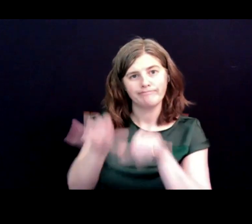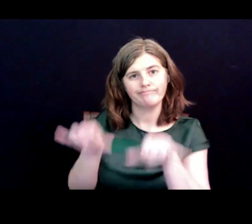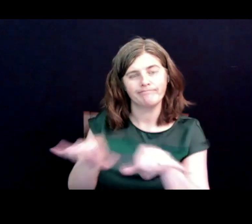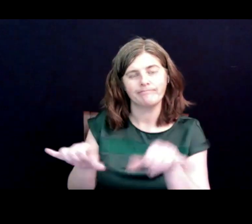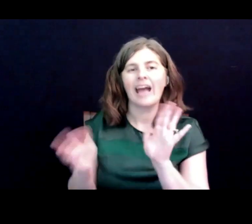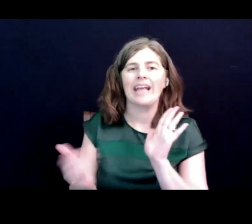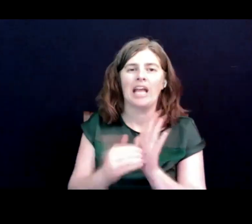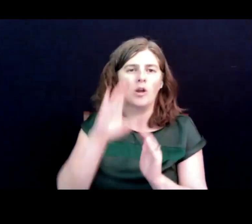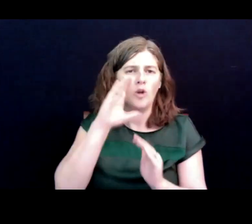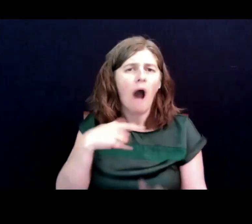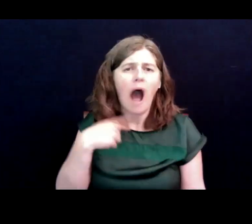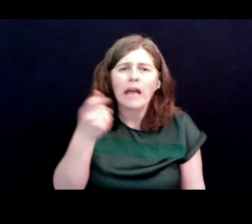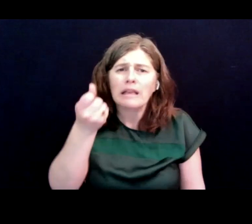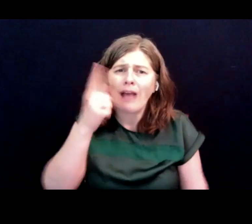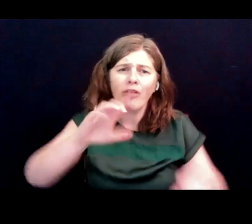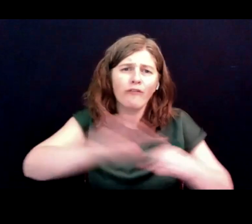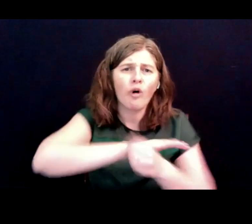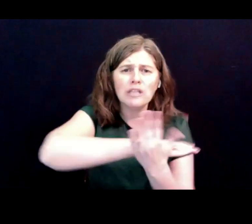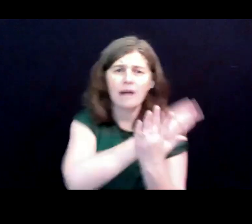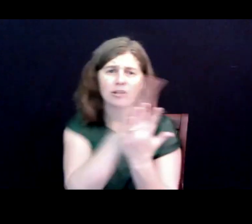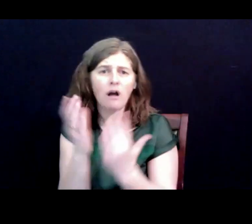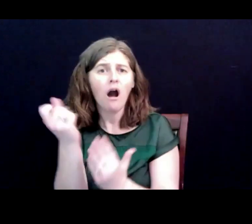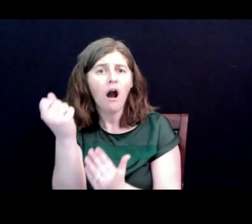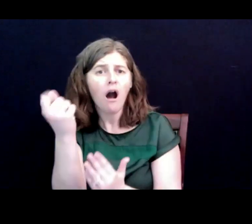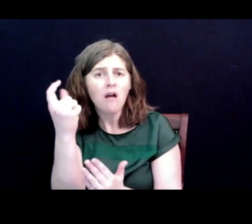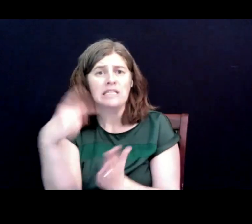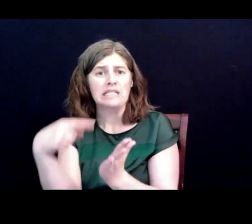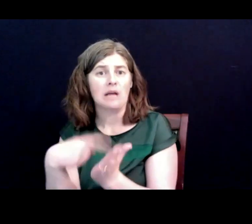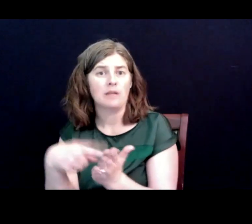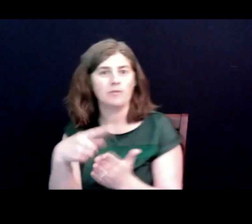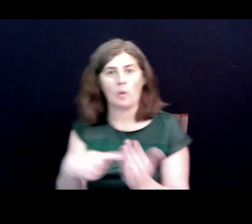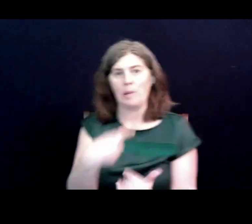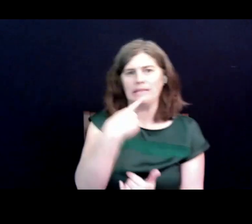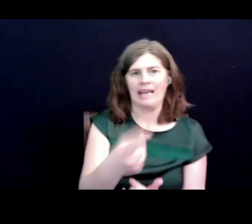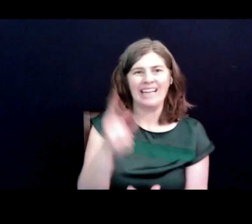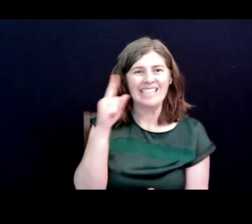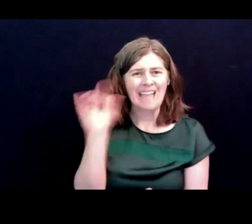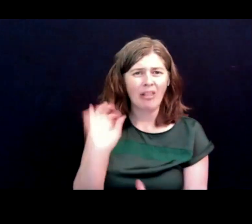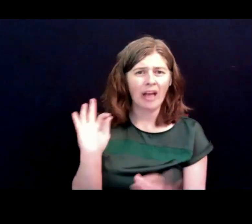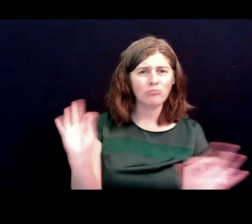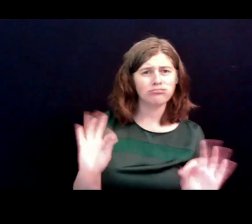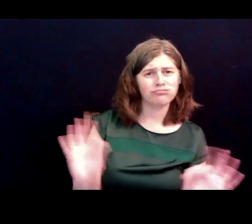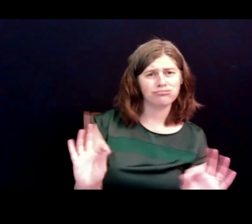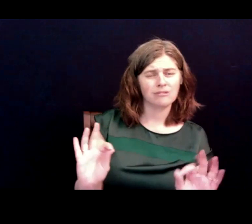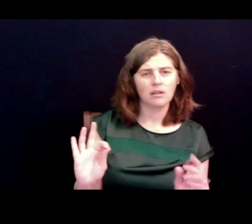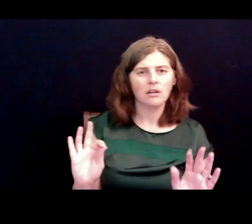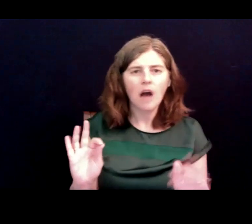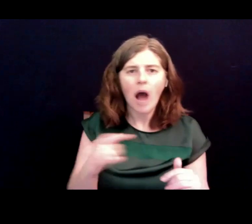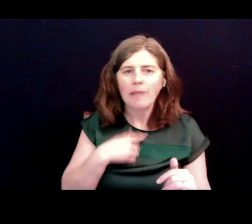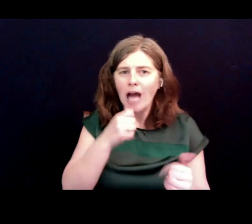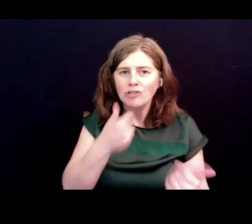know that I do get the full spectrum, and I do understand that sometimes what I'm saying may sound like I'm oversimplifying, and I'm trying not to,